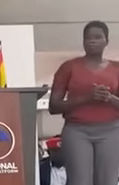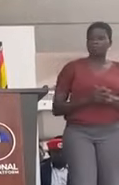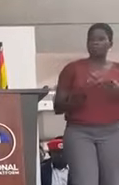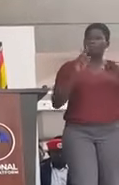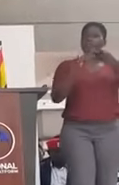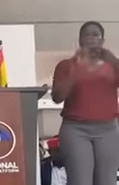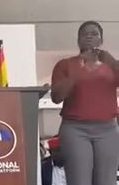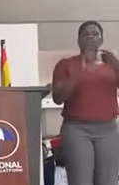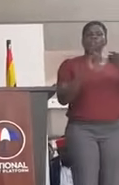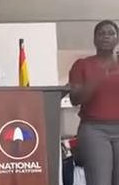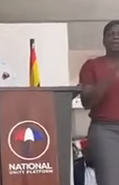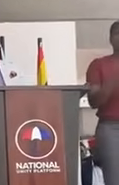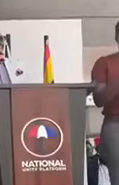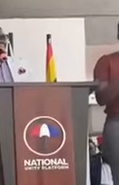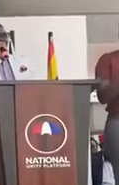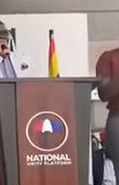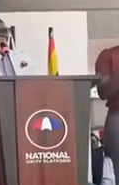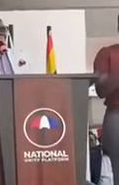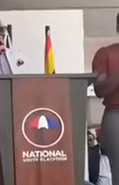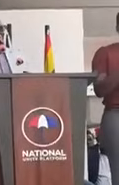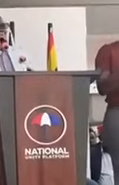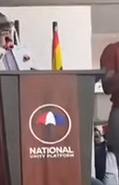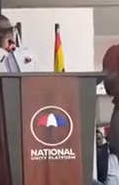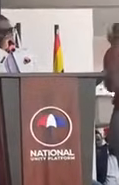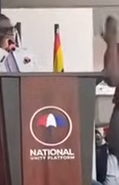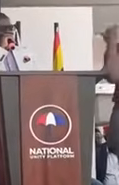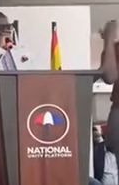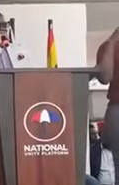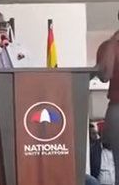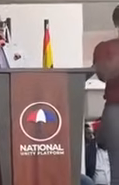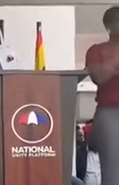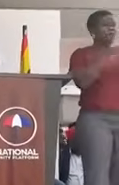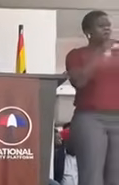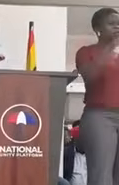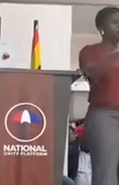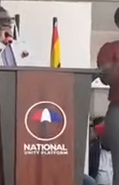One of them is a former member of parliament.